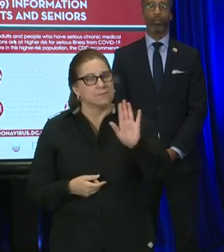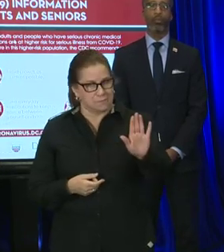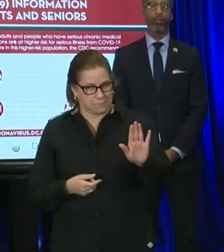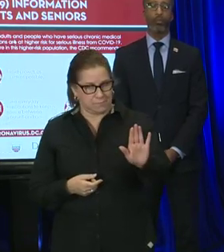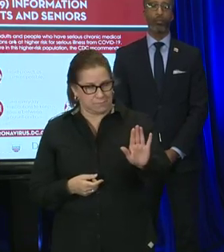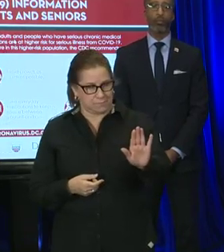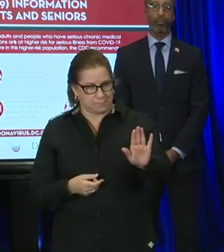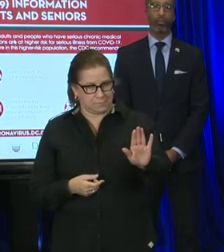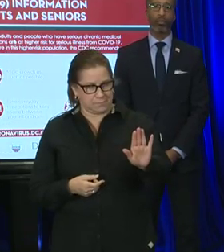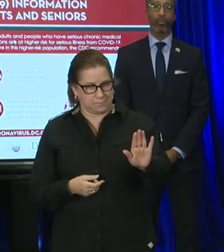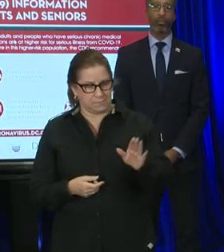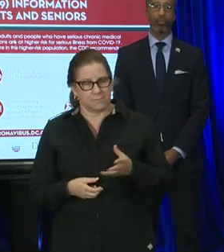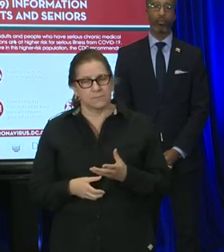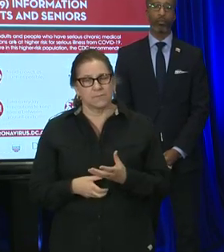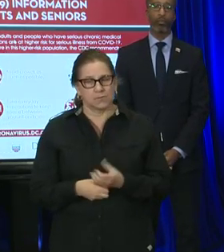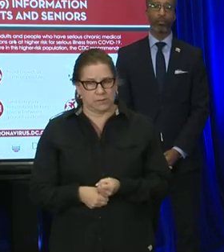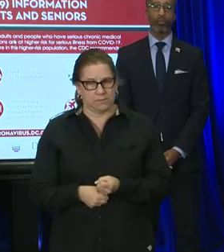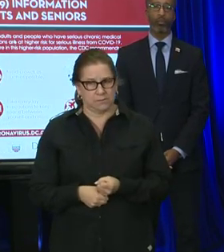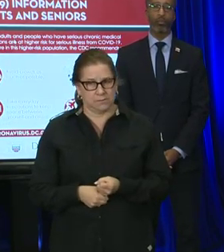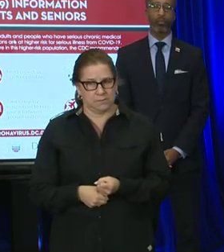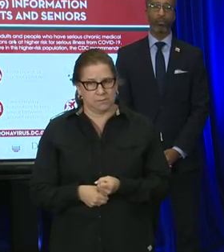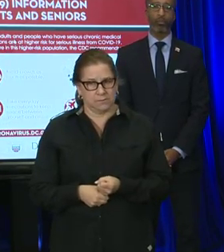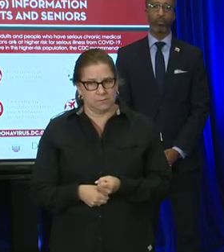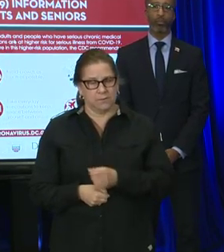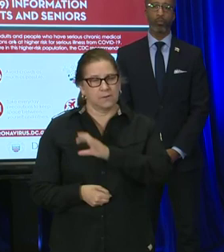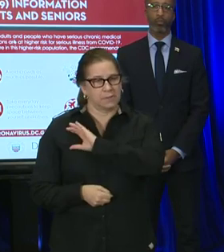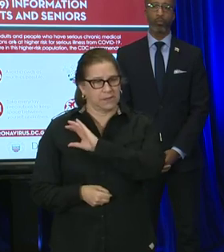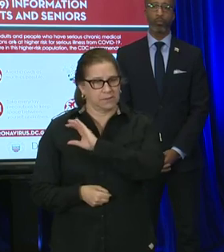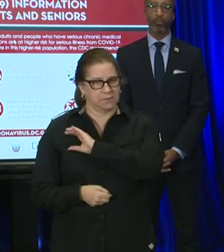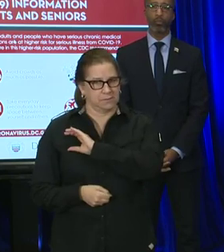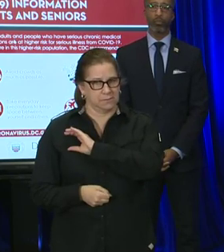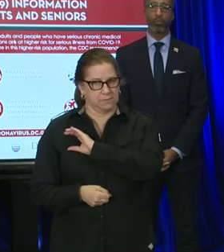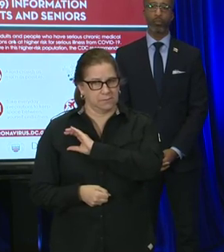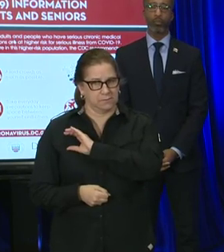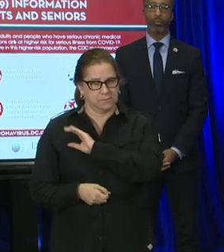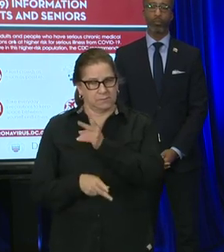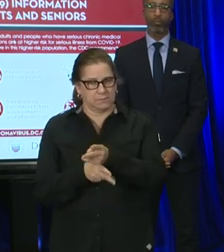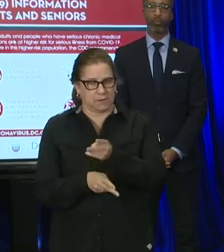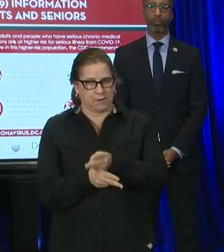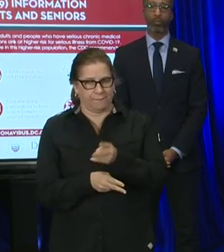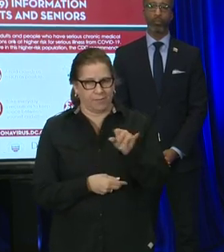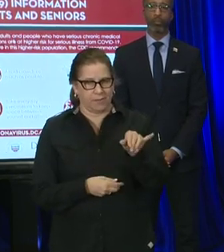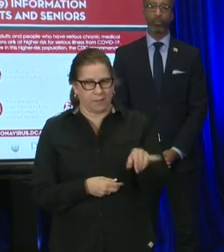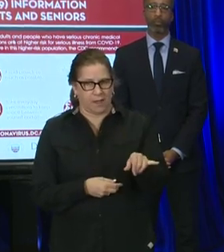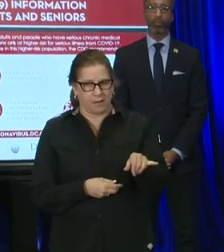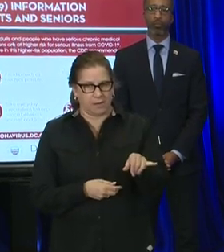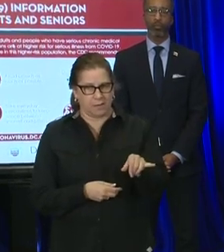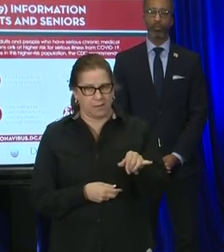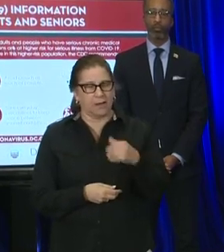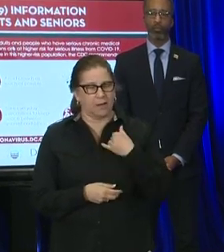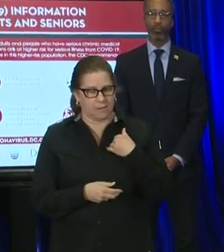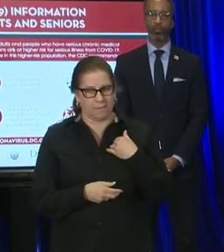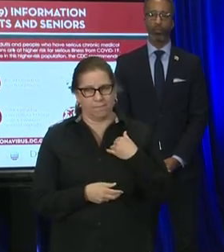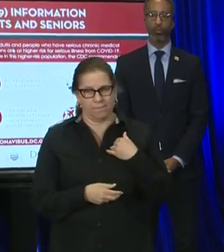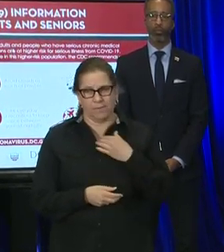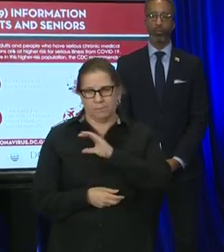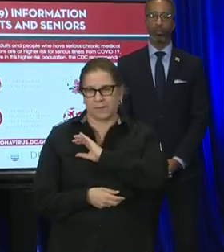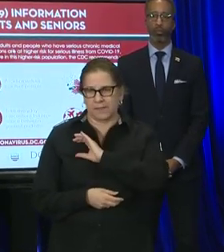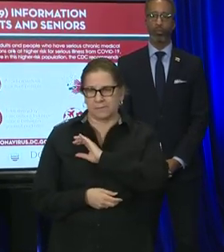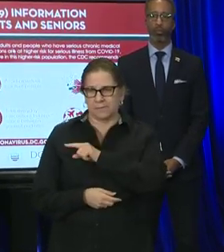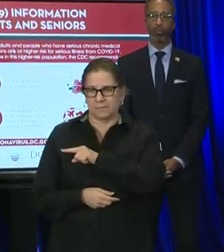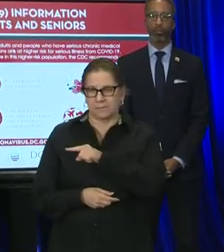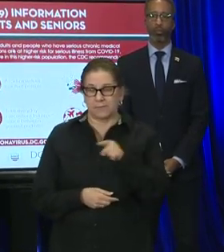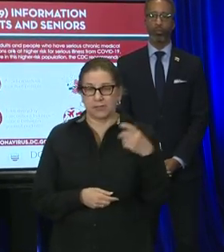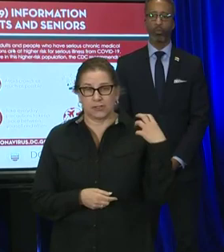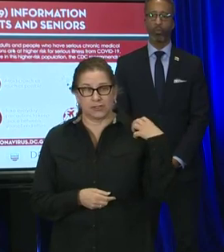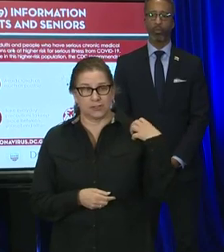police resources are being deployed in ways that are productive. And our chief, of course, while we're